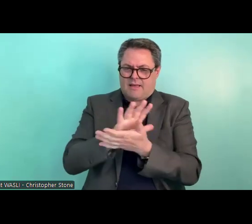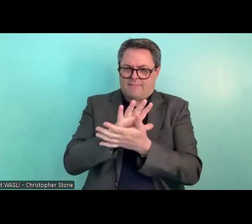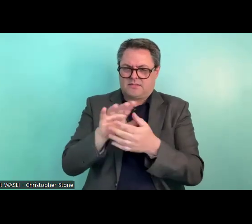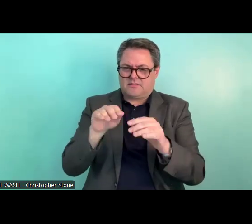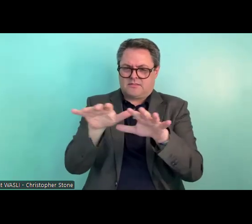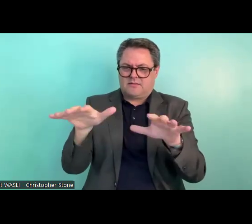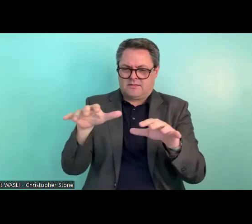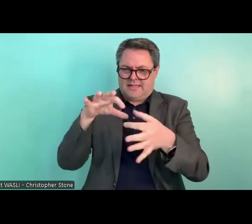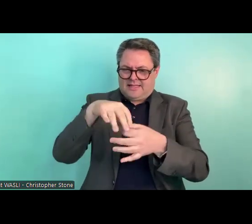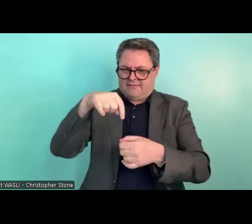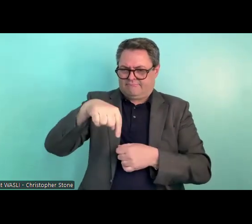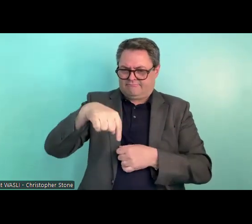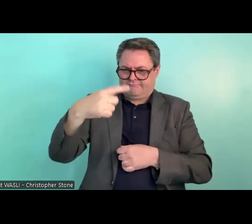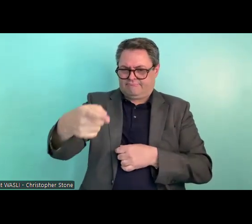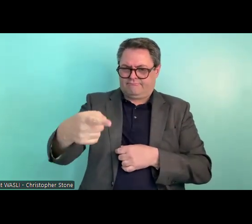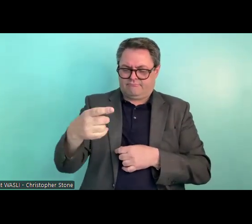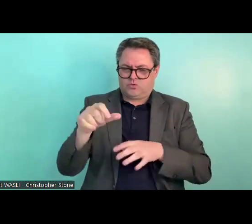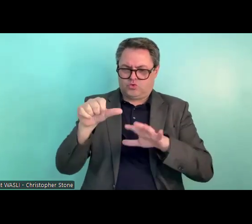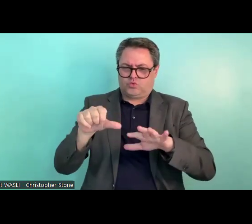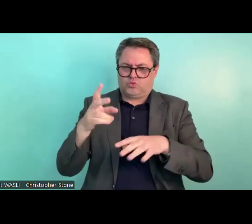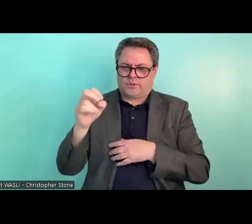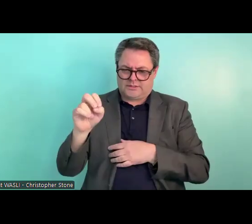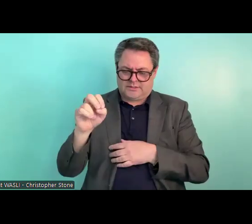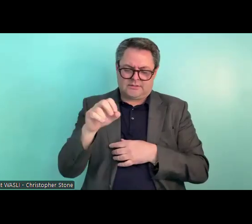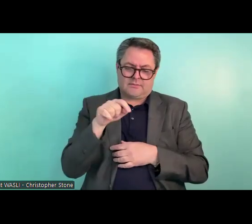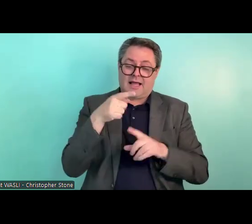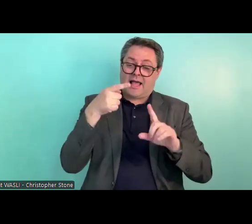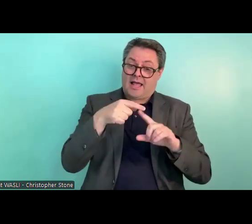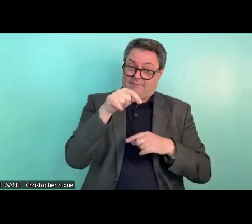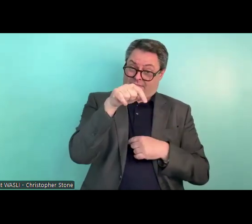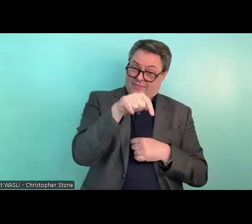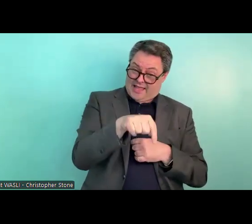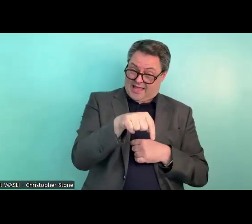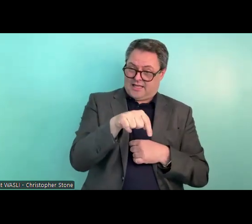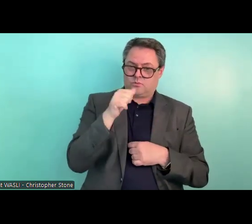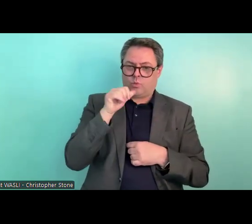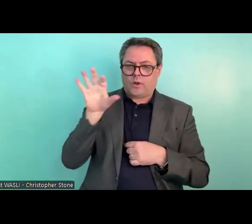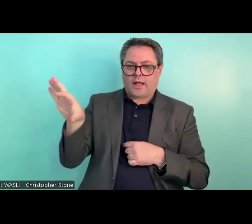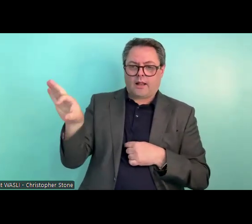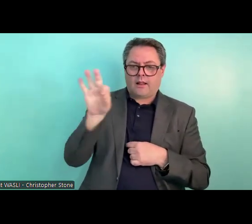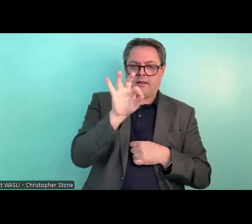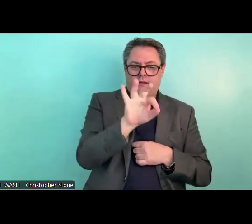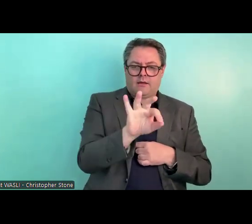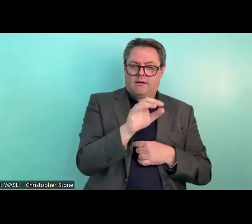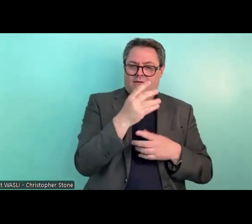We will include that calendar in the papers from this meeting, or before the 20th of June.